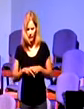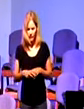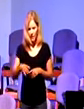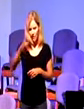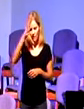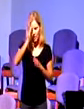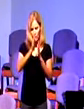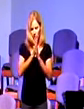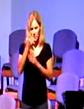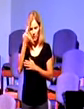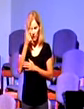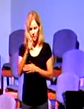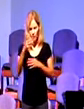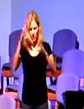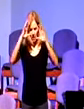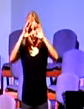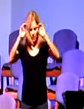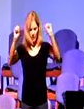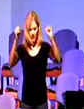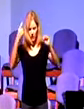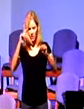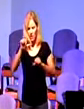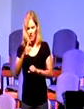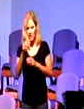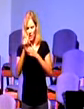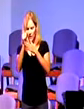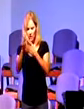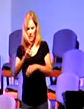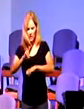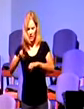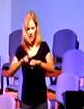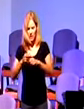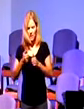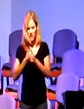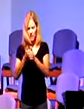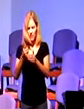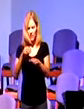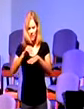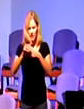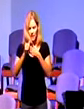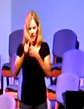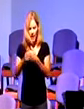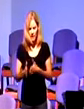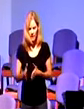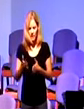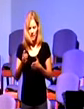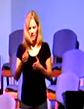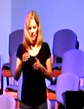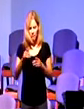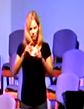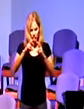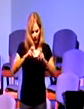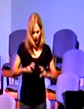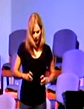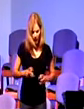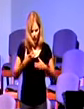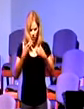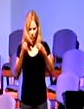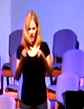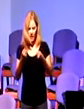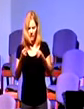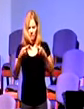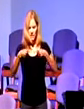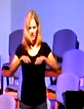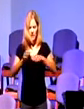Father, we pray for our president and for other leaders in our nation. Give them guidance, discernment. Give them strength as they lead this country.